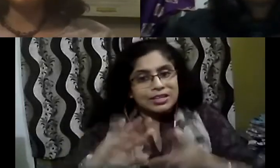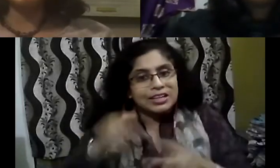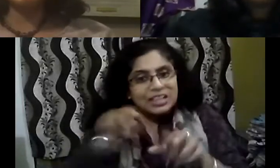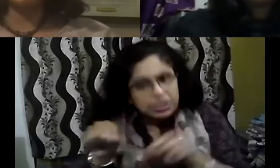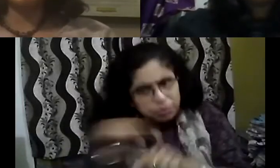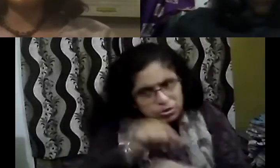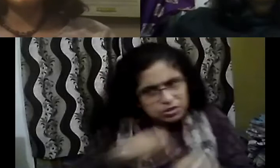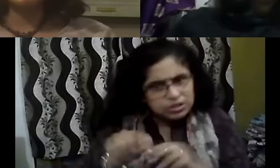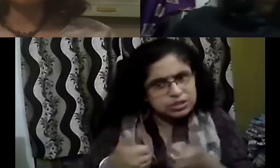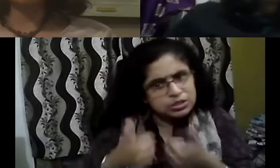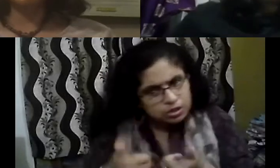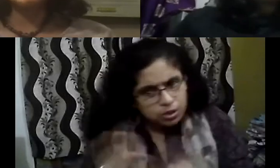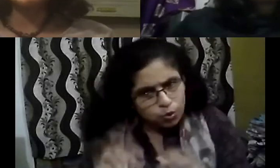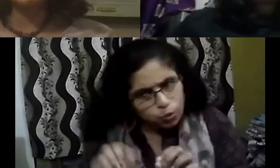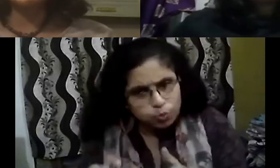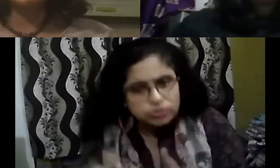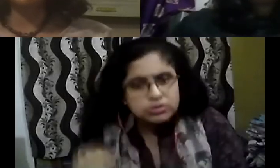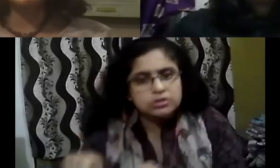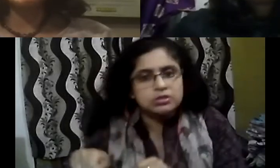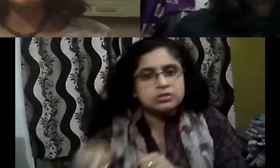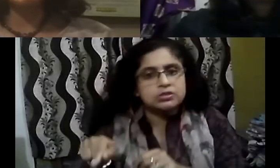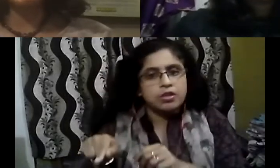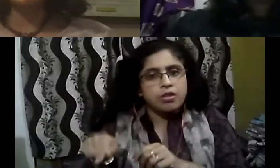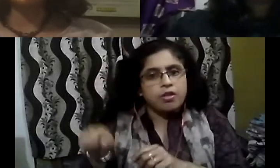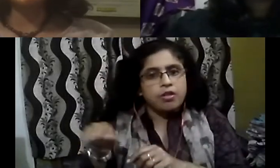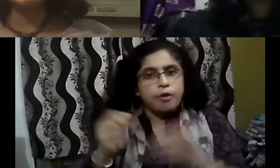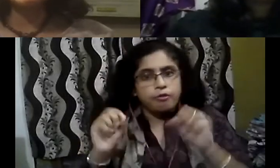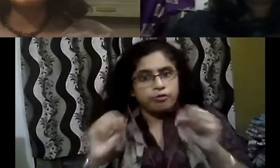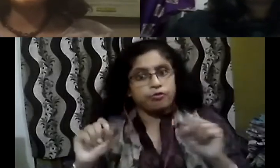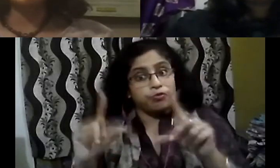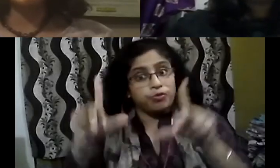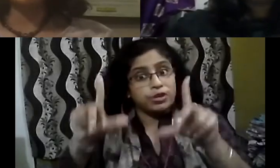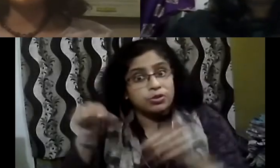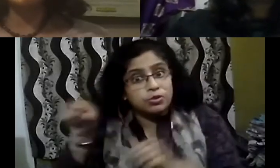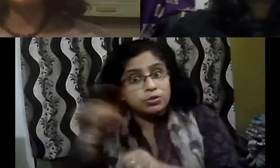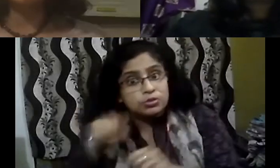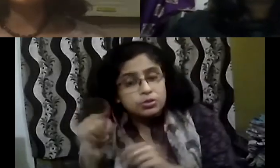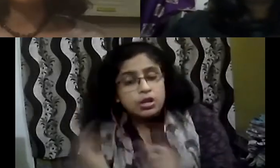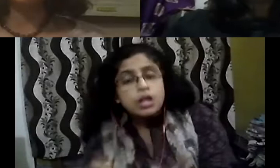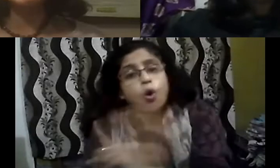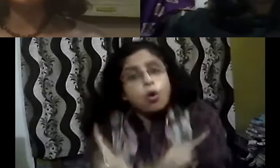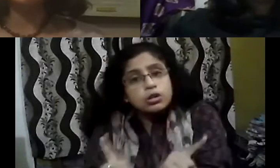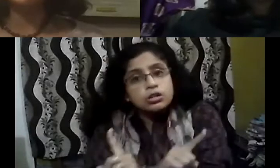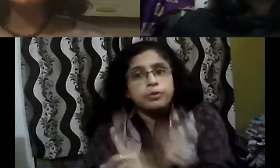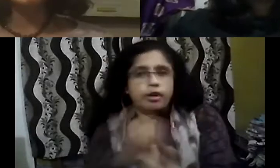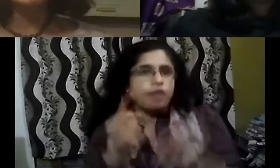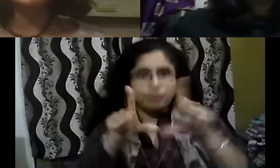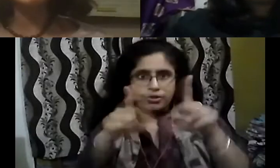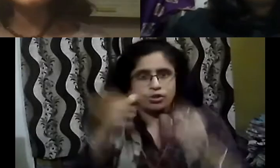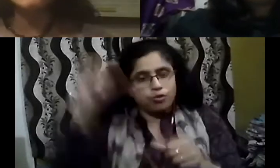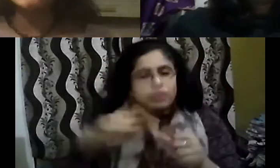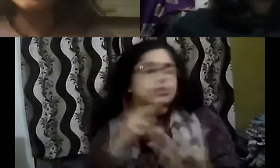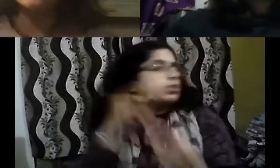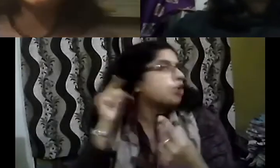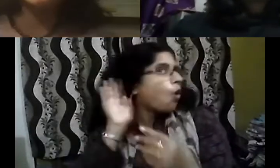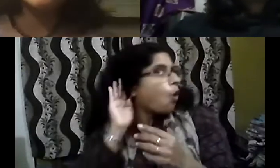there or not. They have to verify if video was there, then there should be alternative description of audio is there or